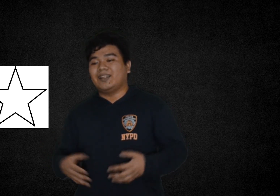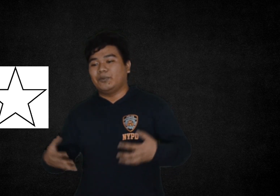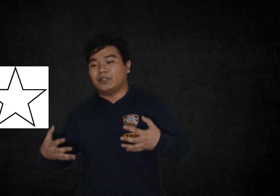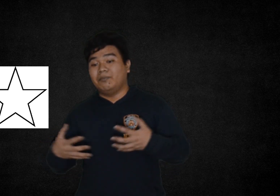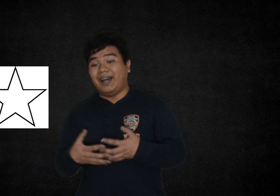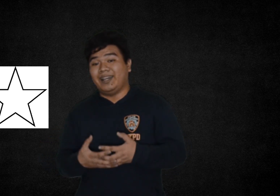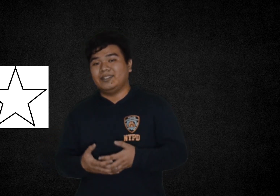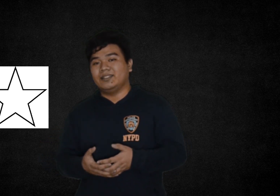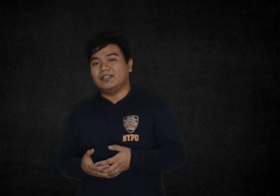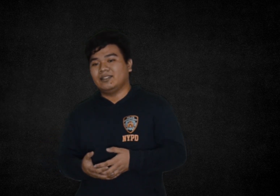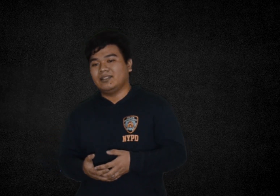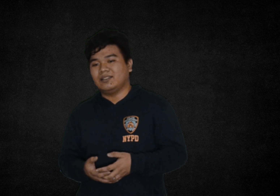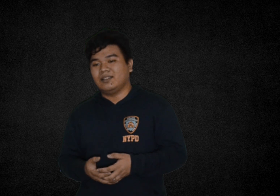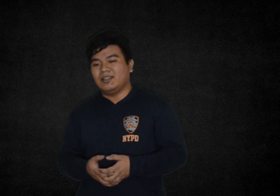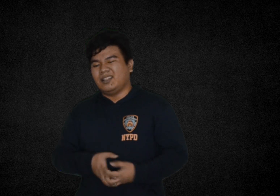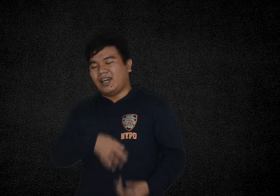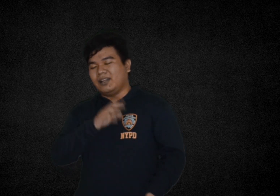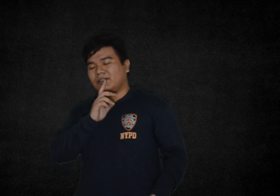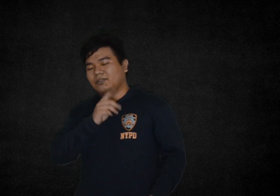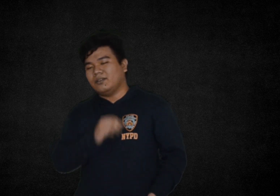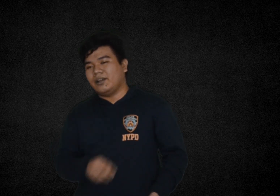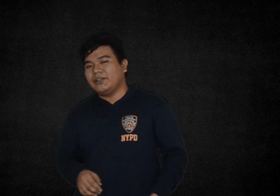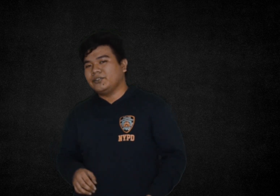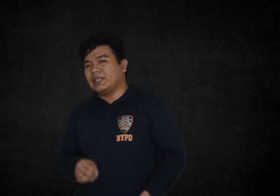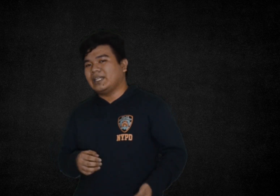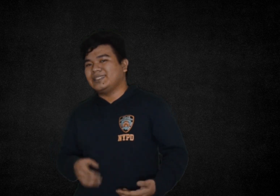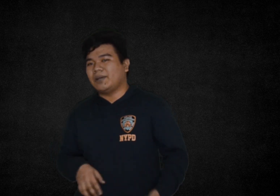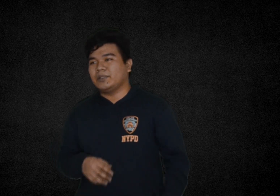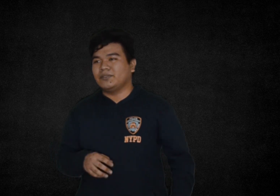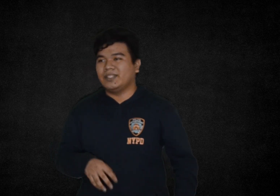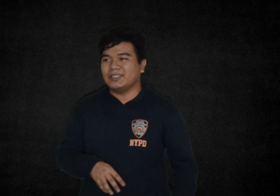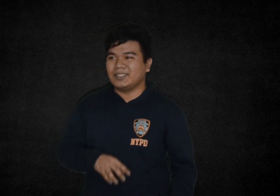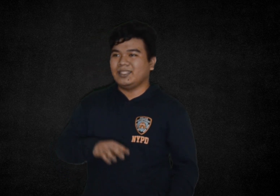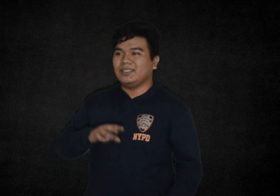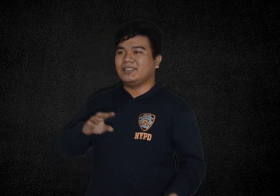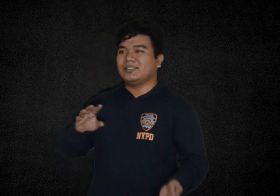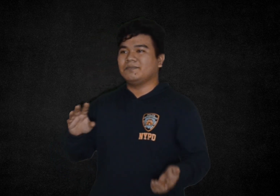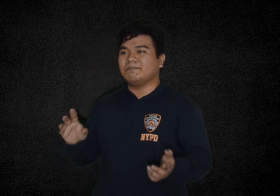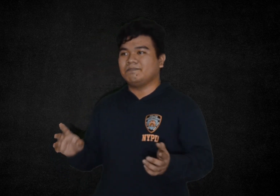were combined. And another great example of this is